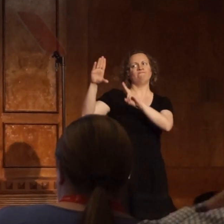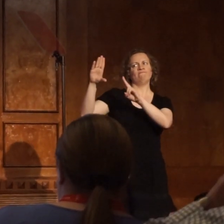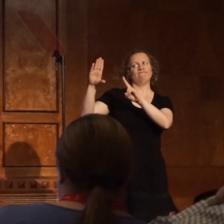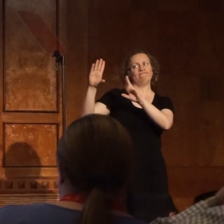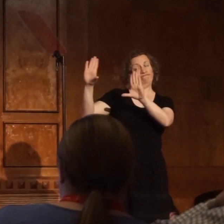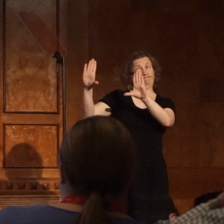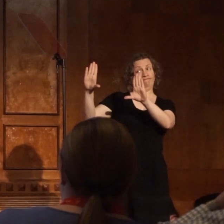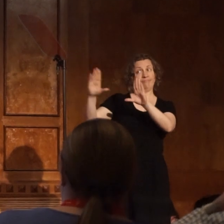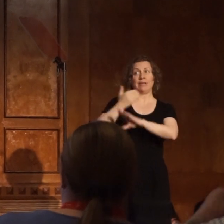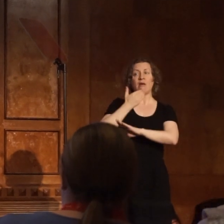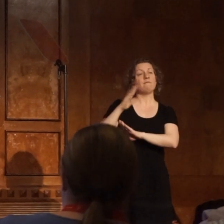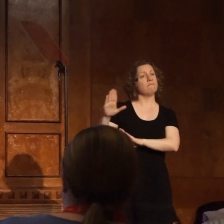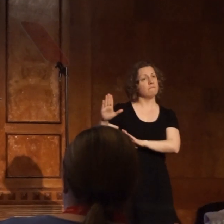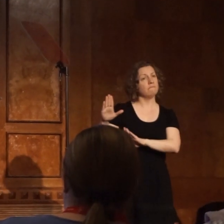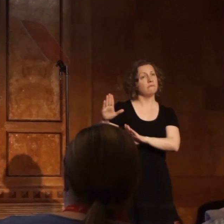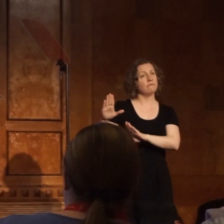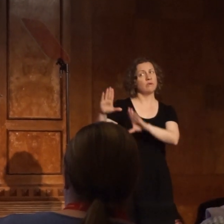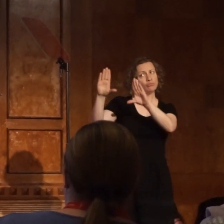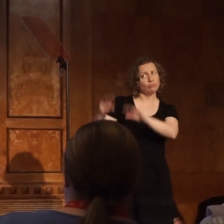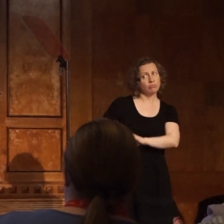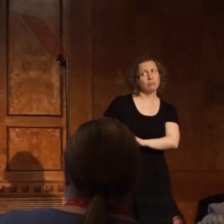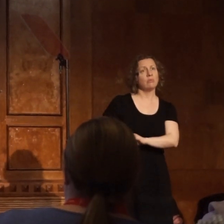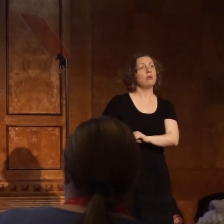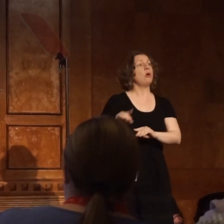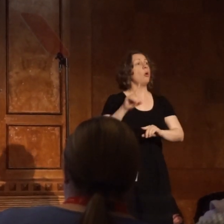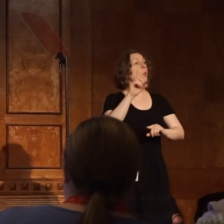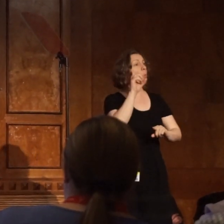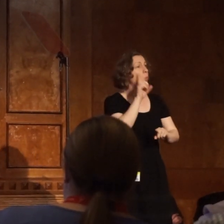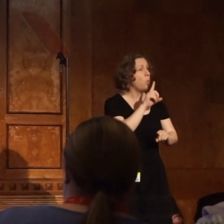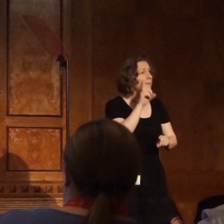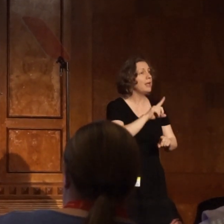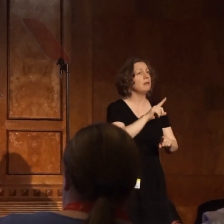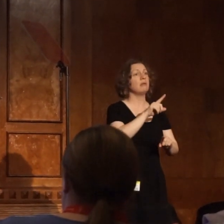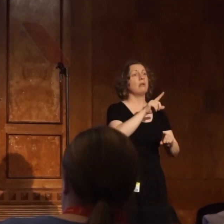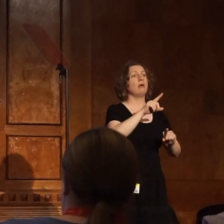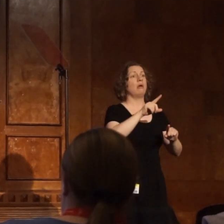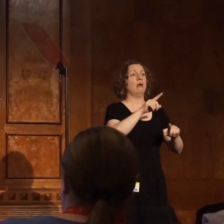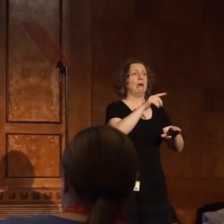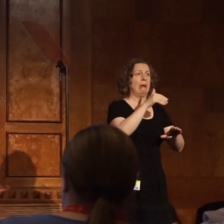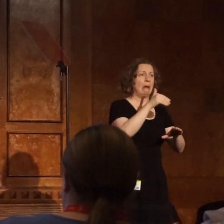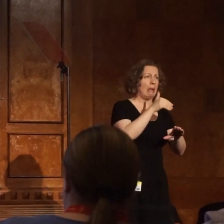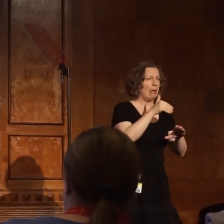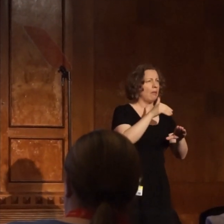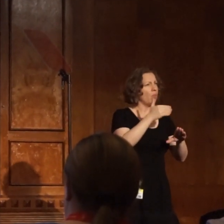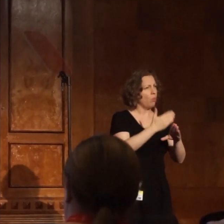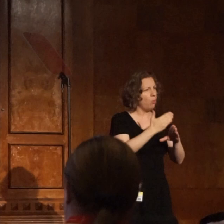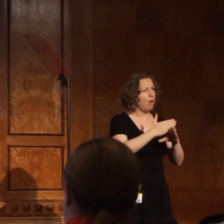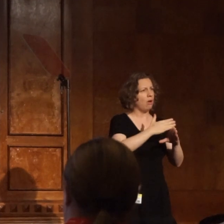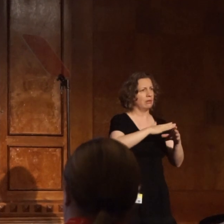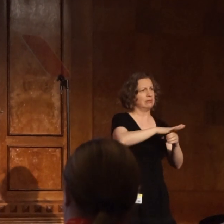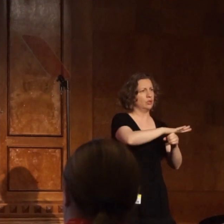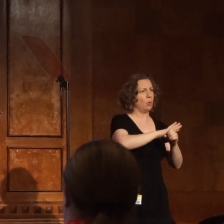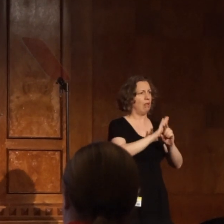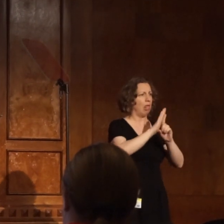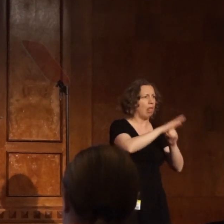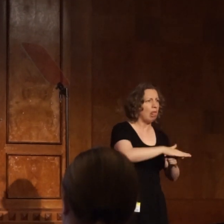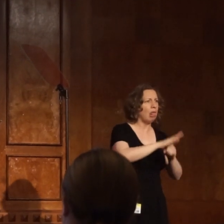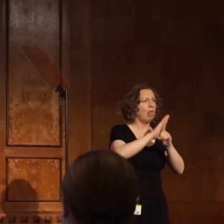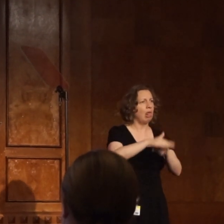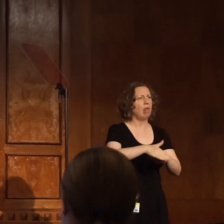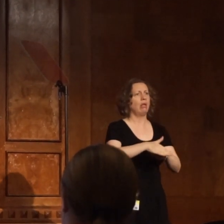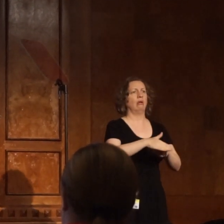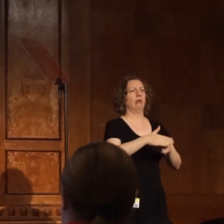We must no longer allow women, or anyone else for that matter, to be abused in the workplace or anywhere